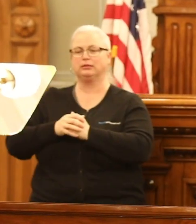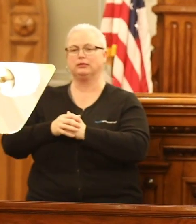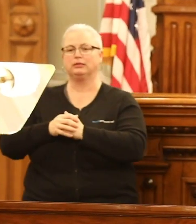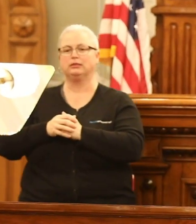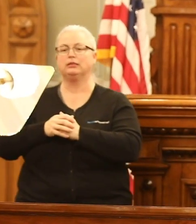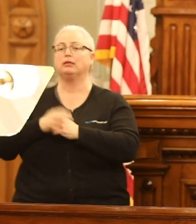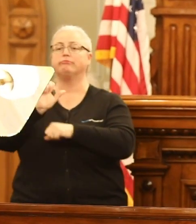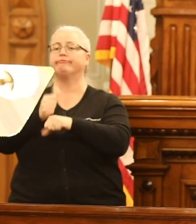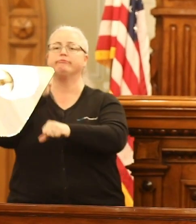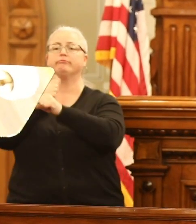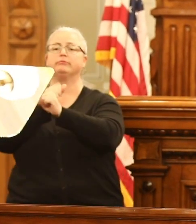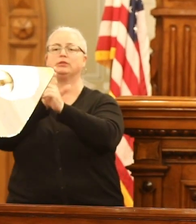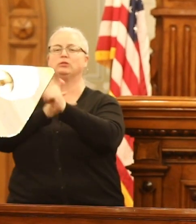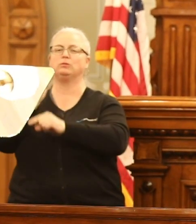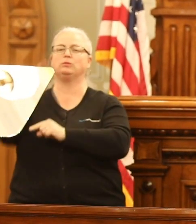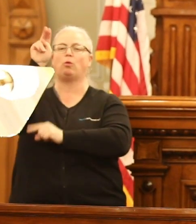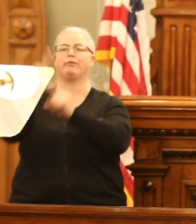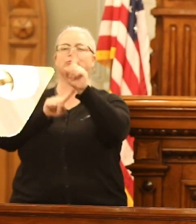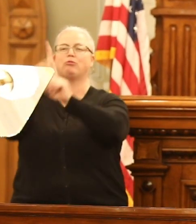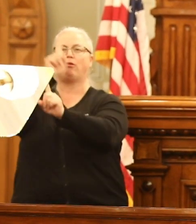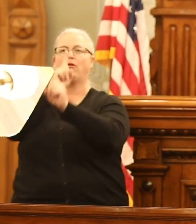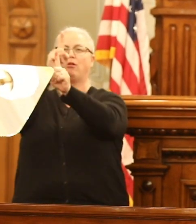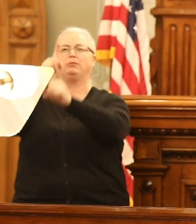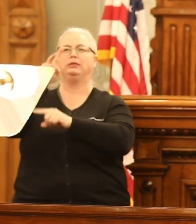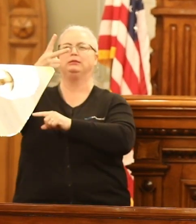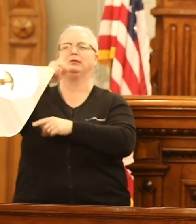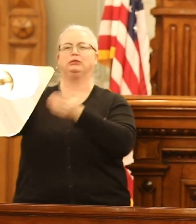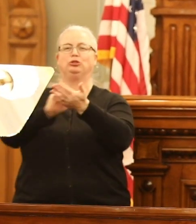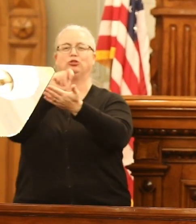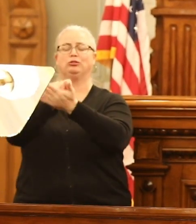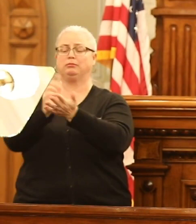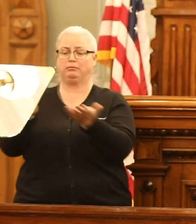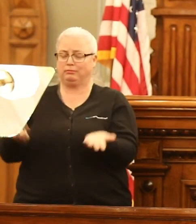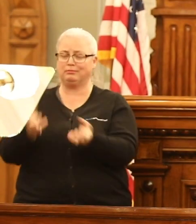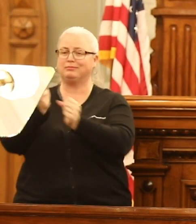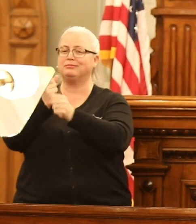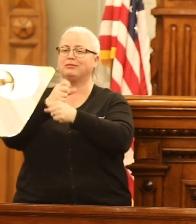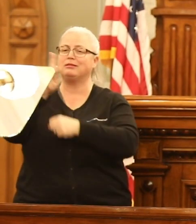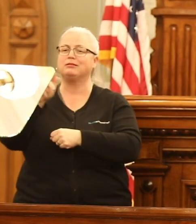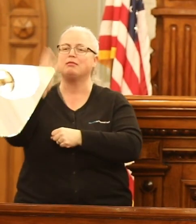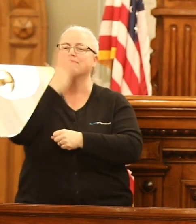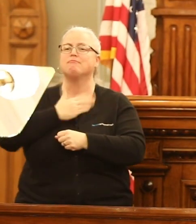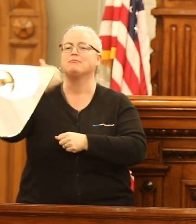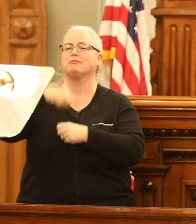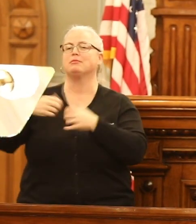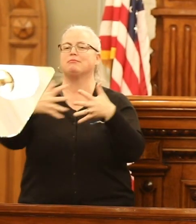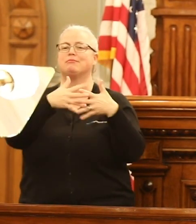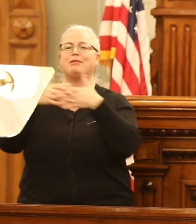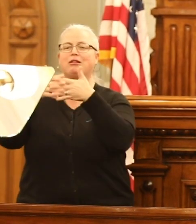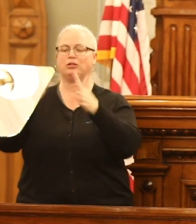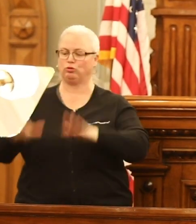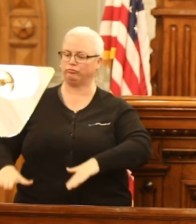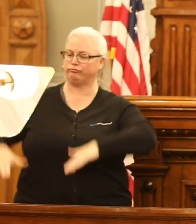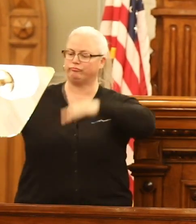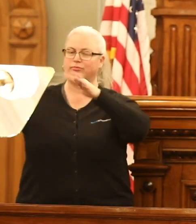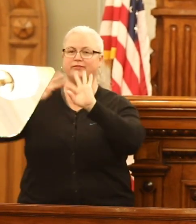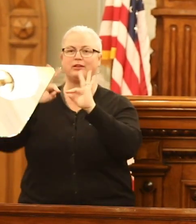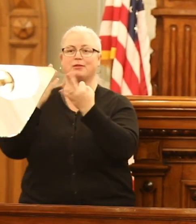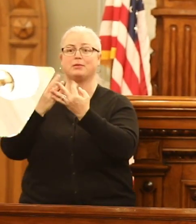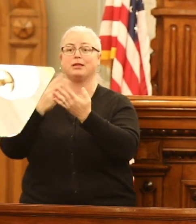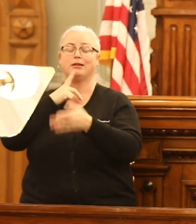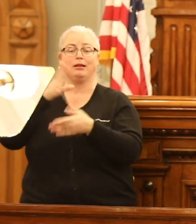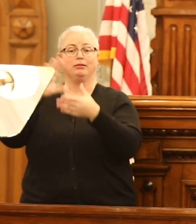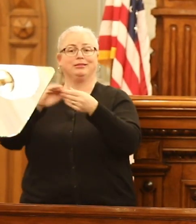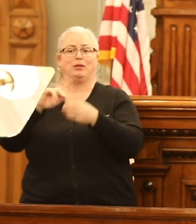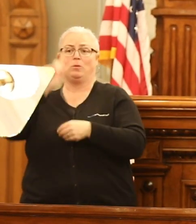I set a North Star for my second term, making Kansas the best place in America to raise a family. And I said that